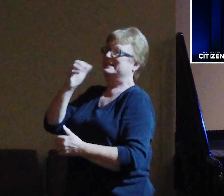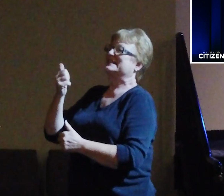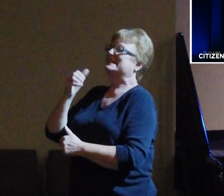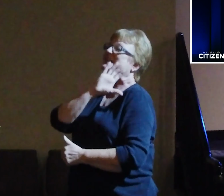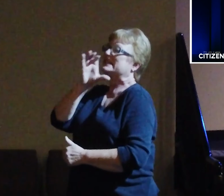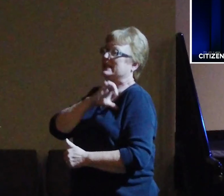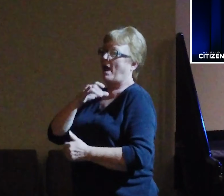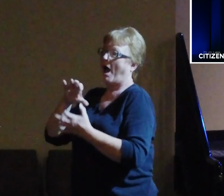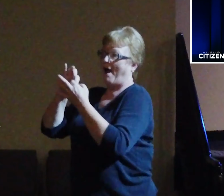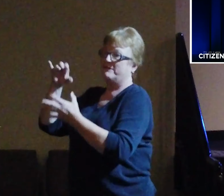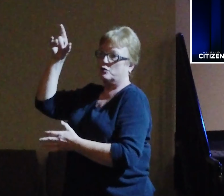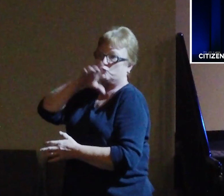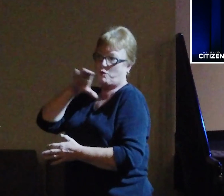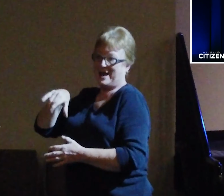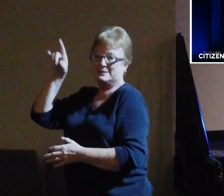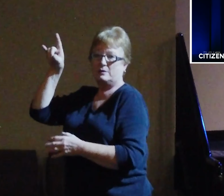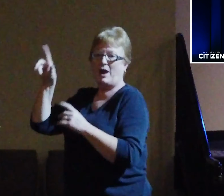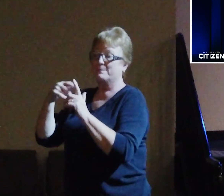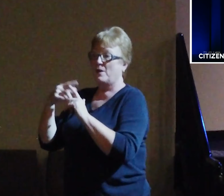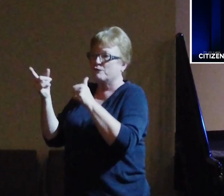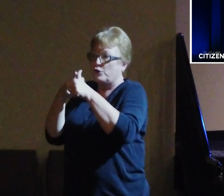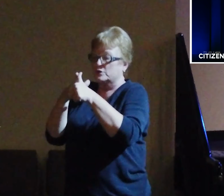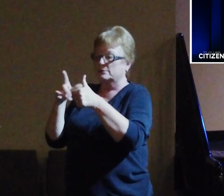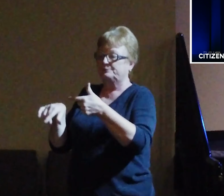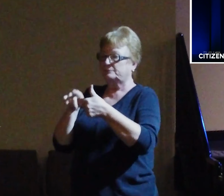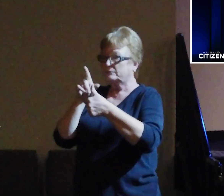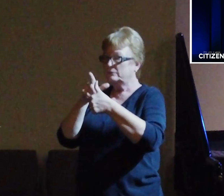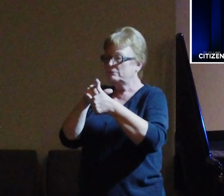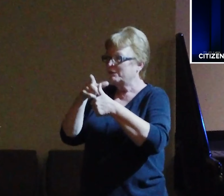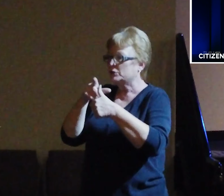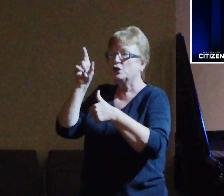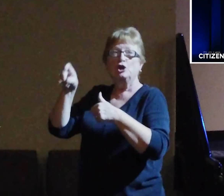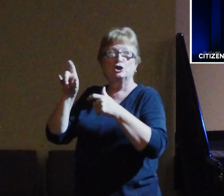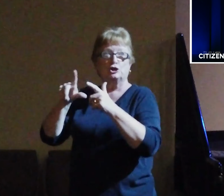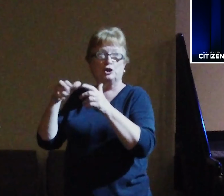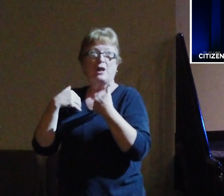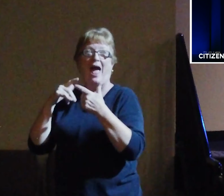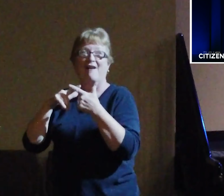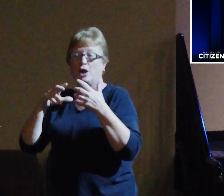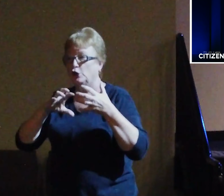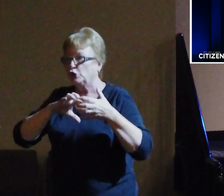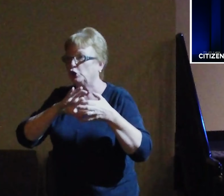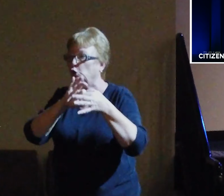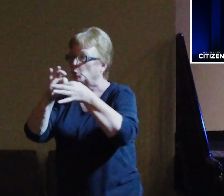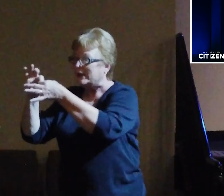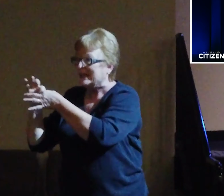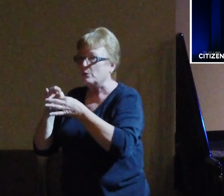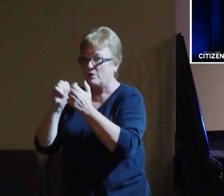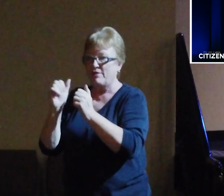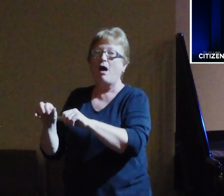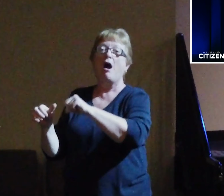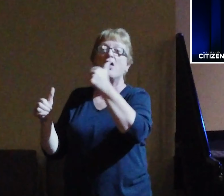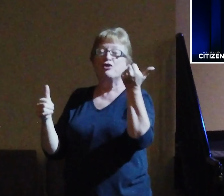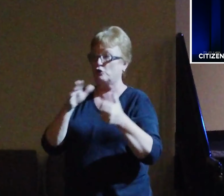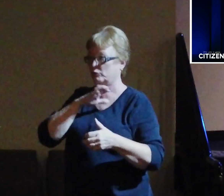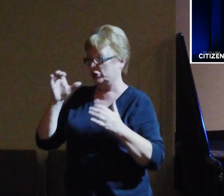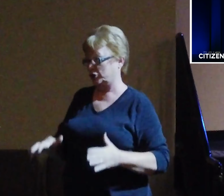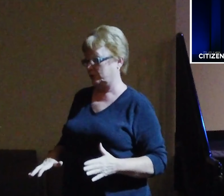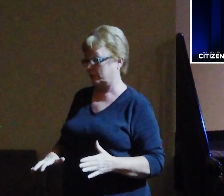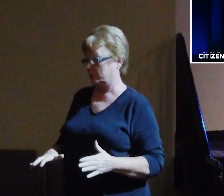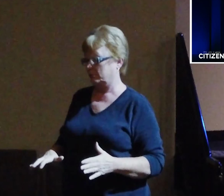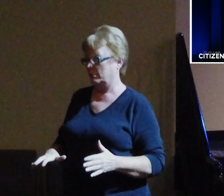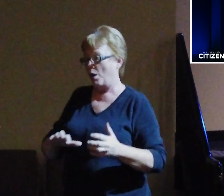go. The first point is this, a citizen of Christ's kingdom has a radical unity with other Christians. Paul